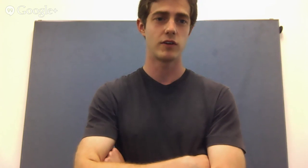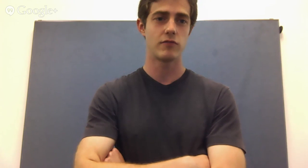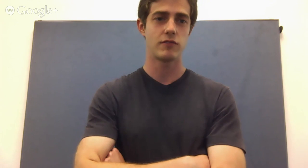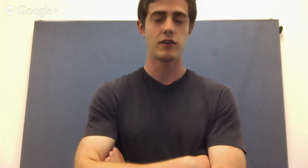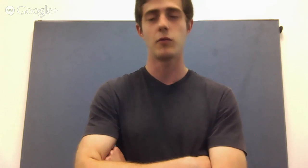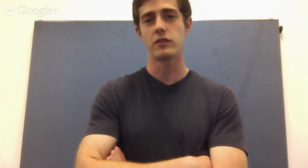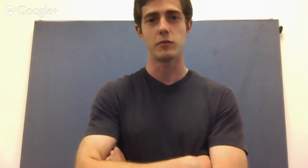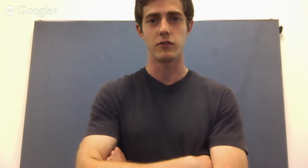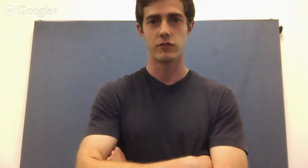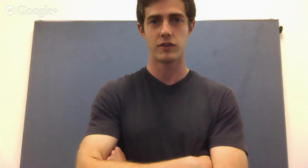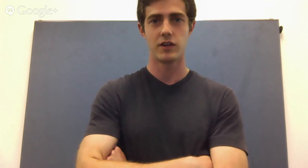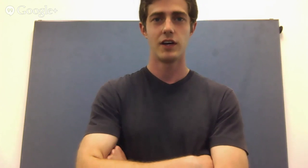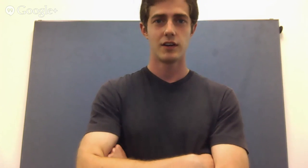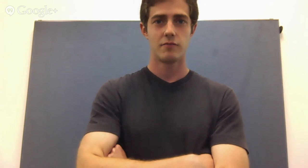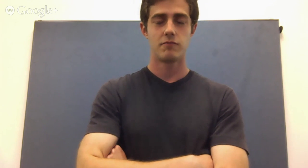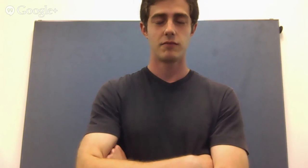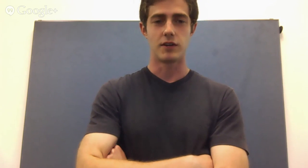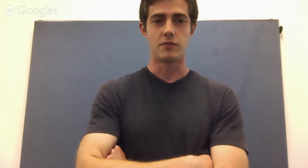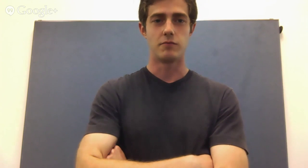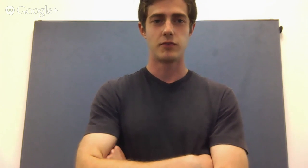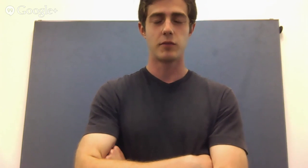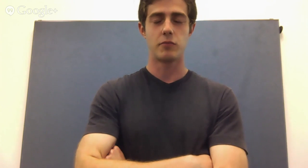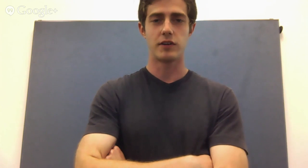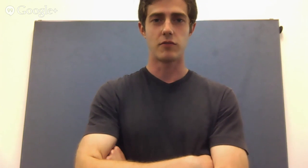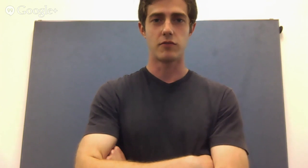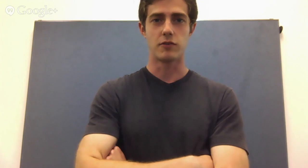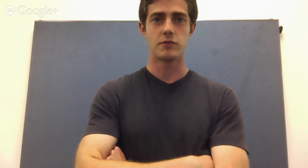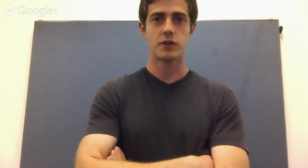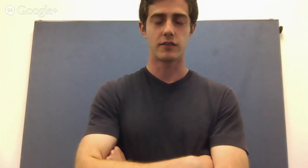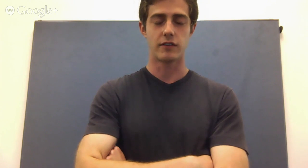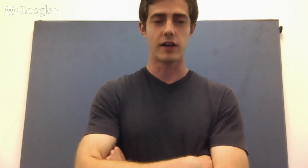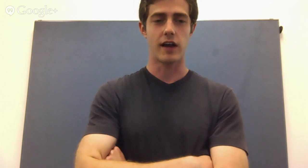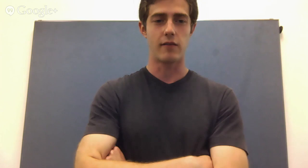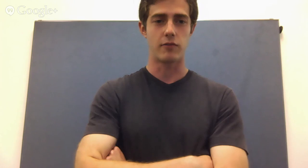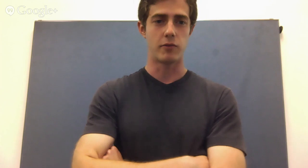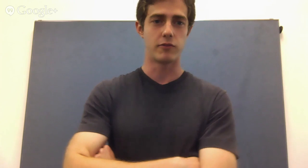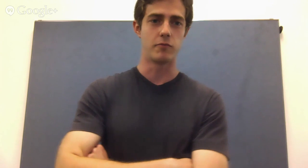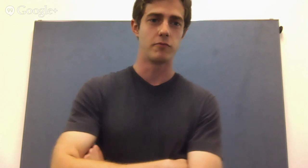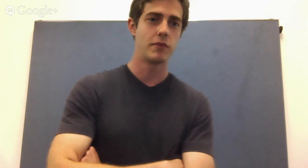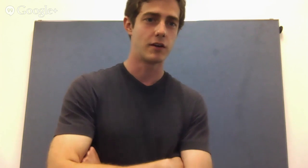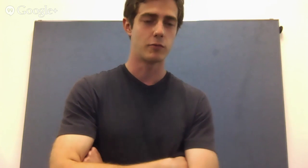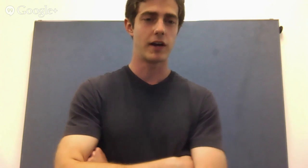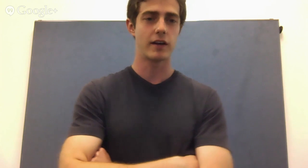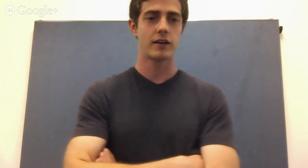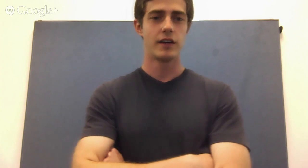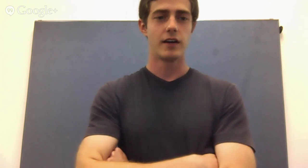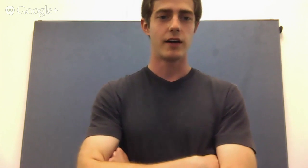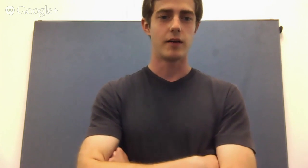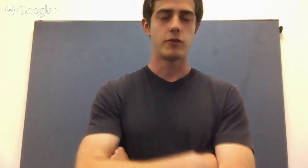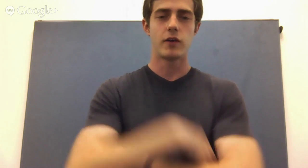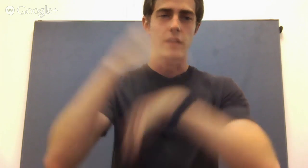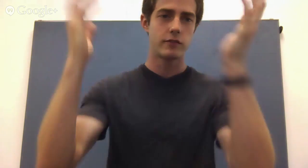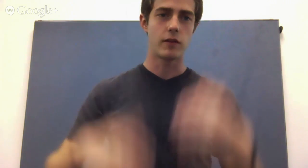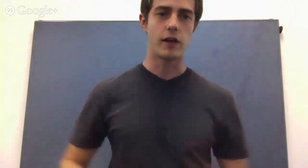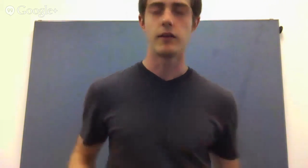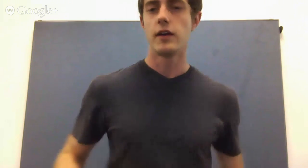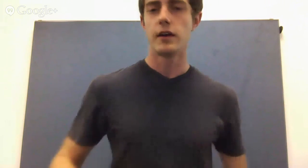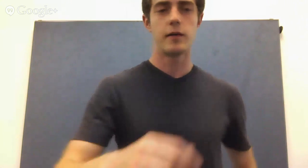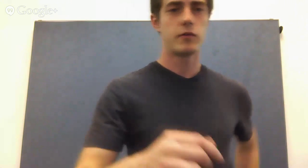and don't want to see me just, stumbling over songs that I half remember from many years back. So yeah, let's do that. This first